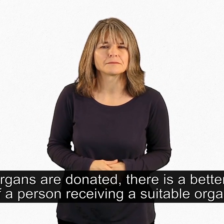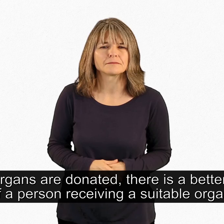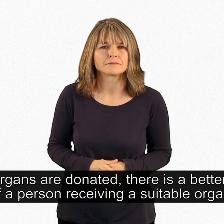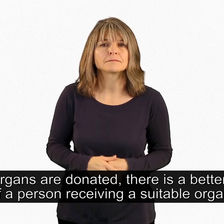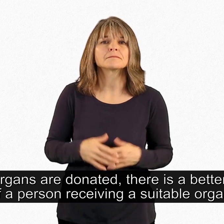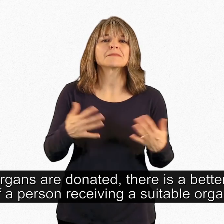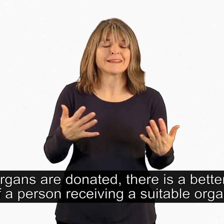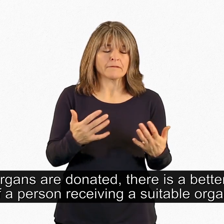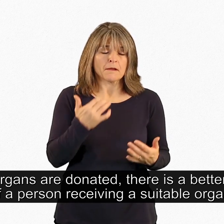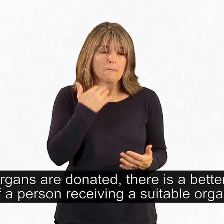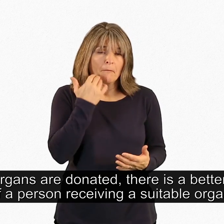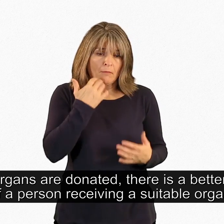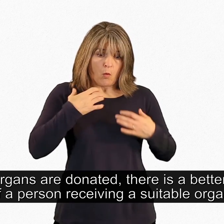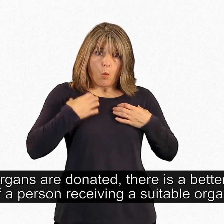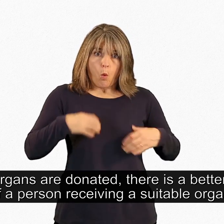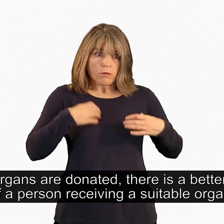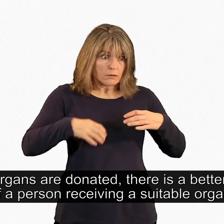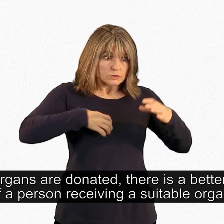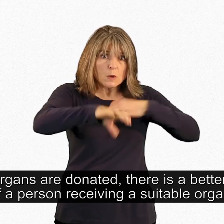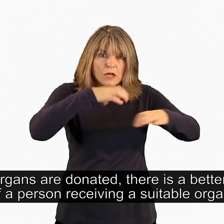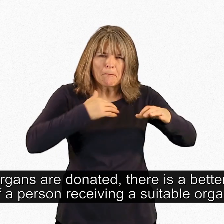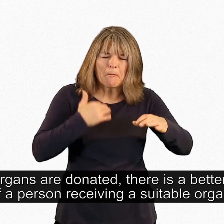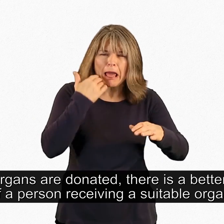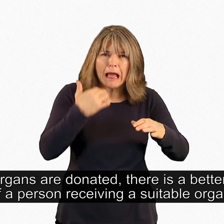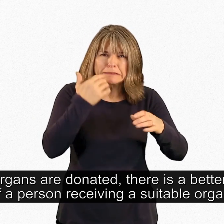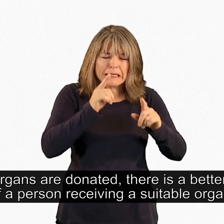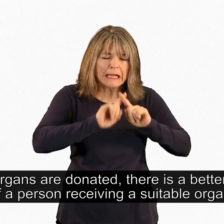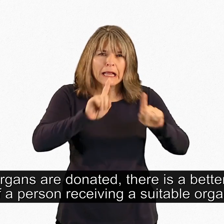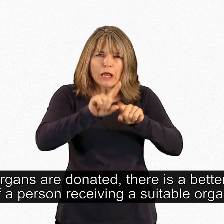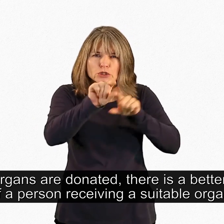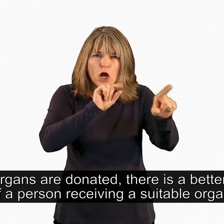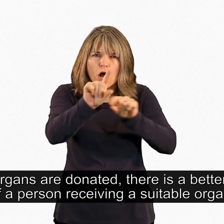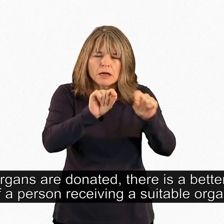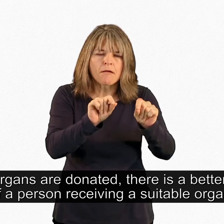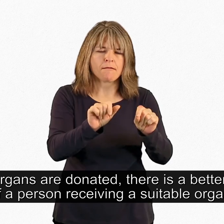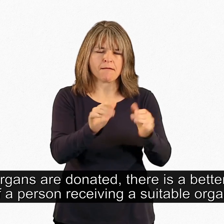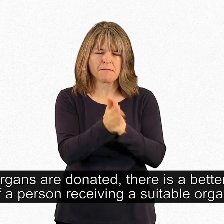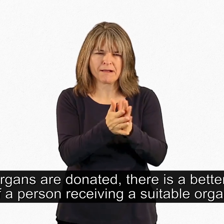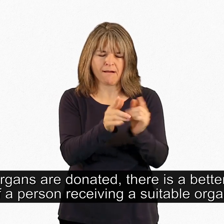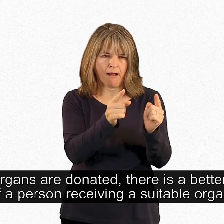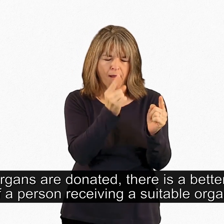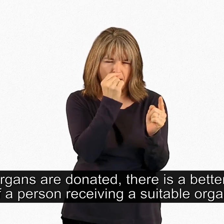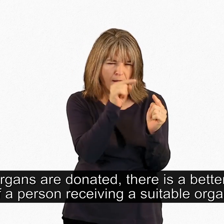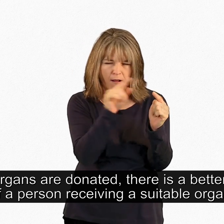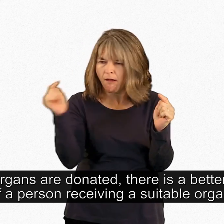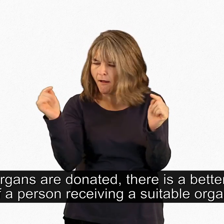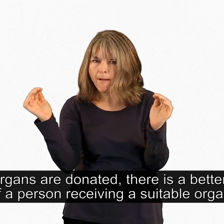If more organs are donated If more There is a better chance of a person receiving a suitable